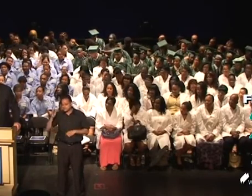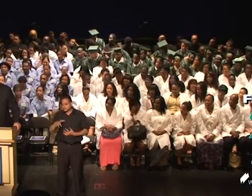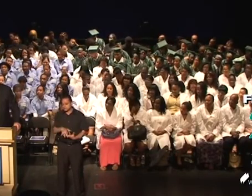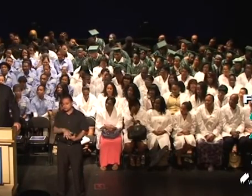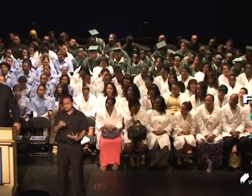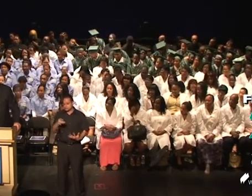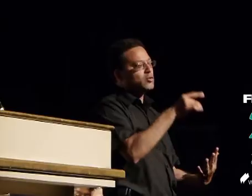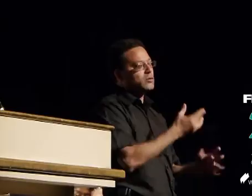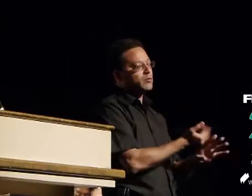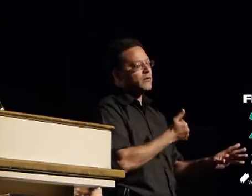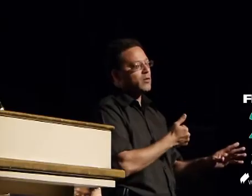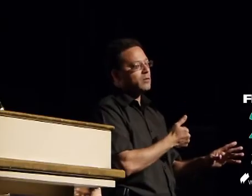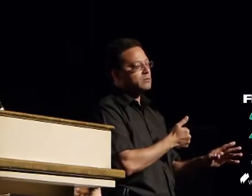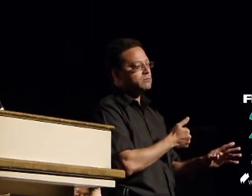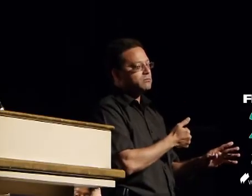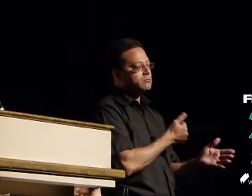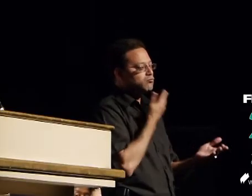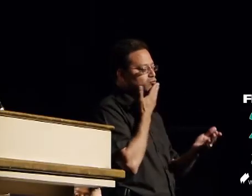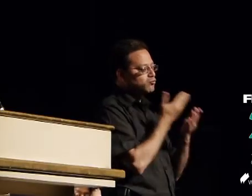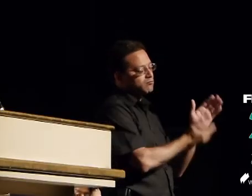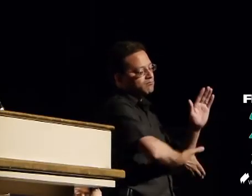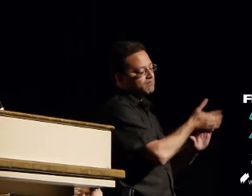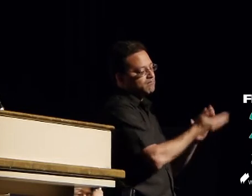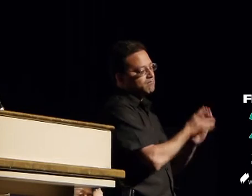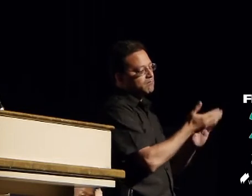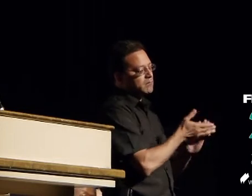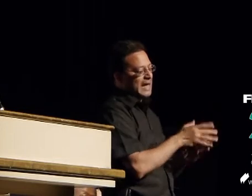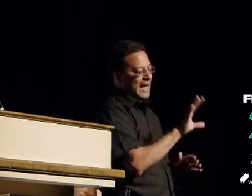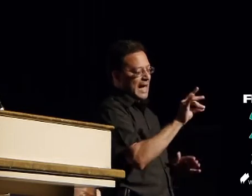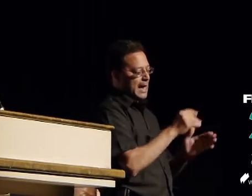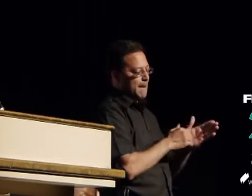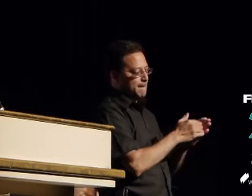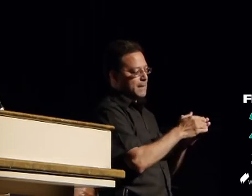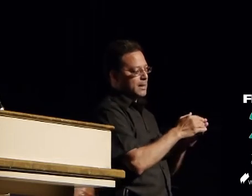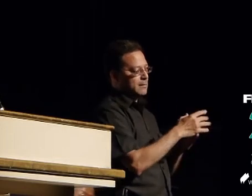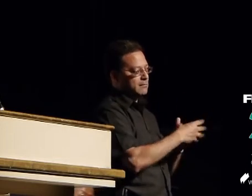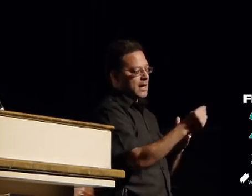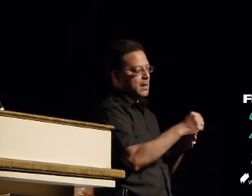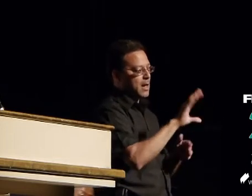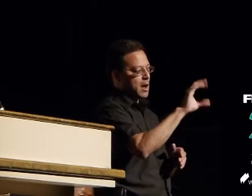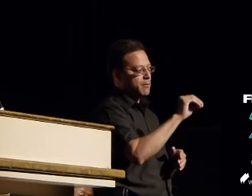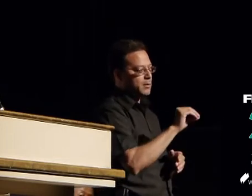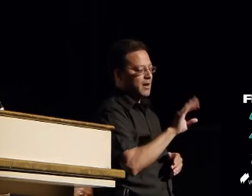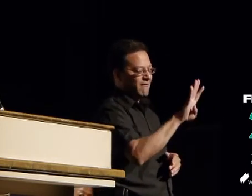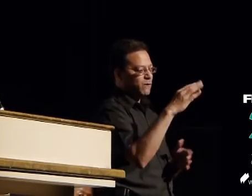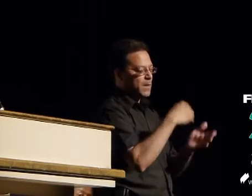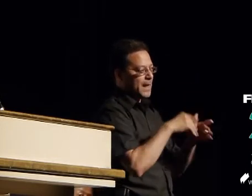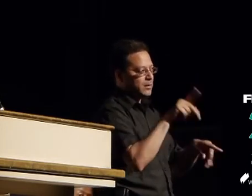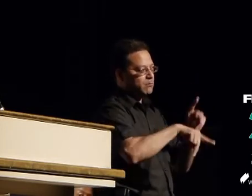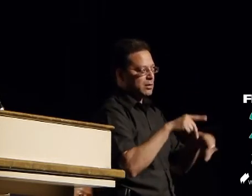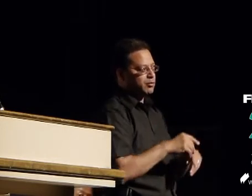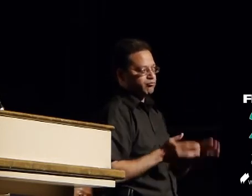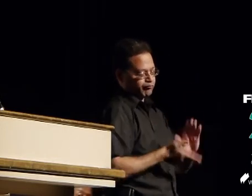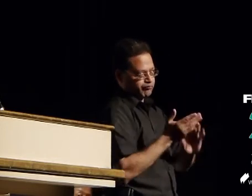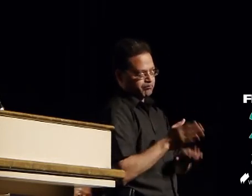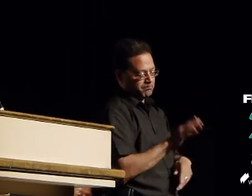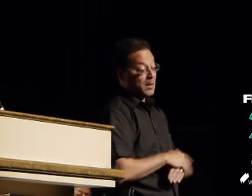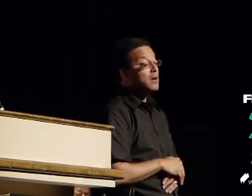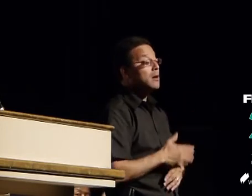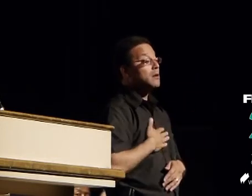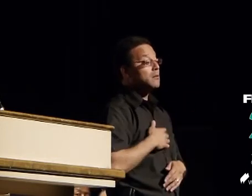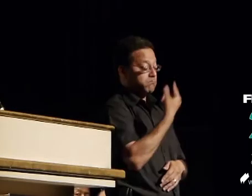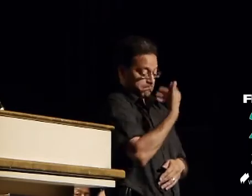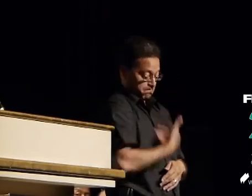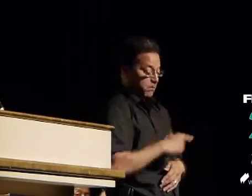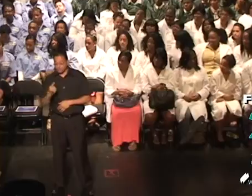chosen early on he runs an eight billion dollar company with 4,000 people my very first